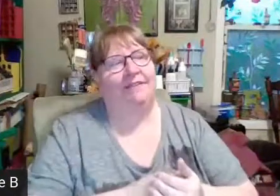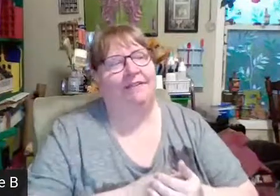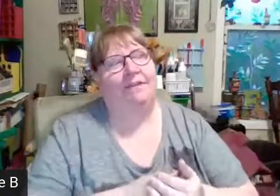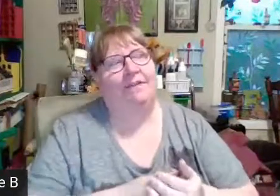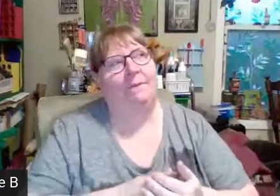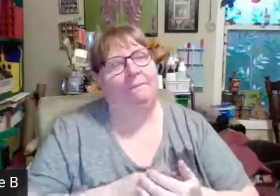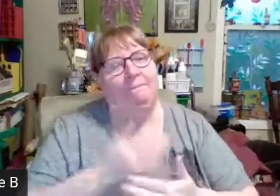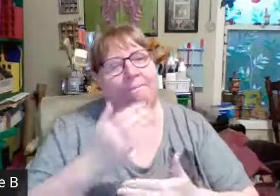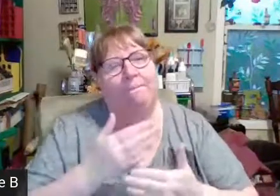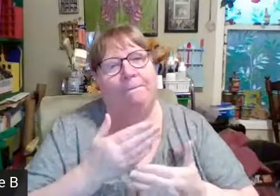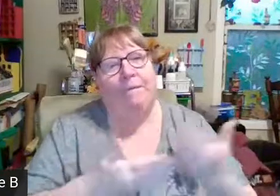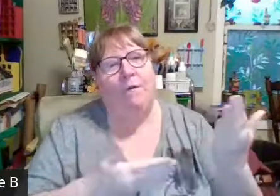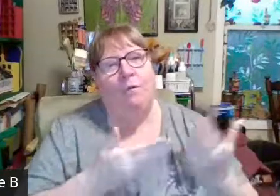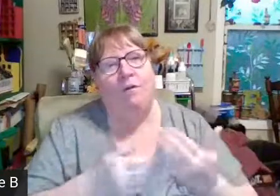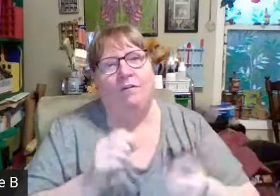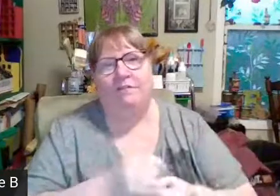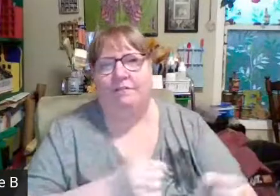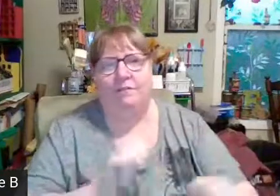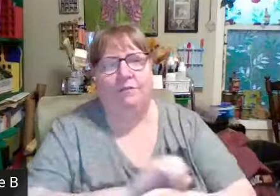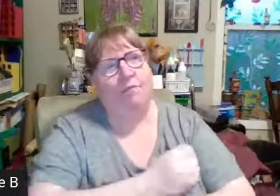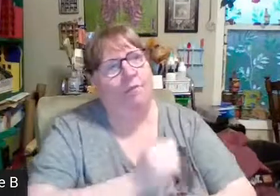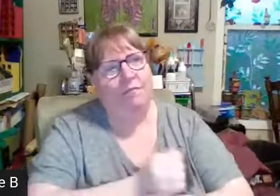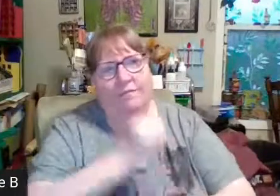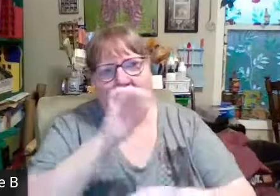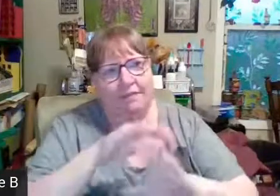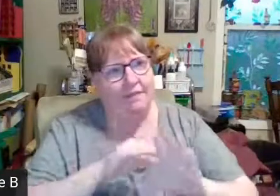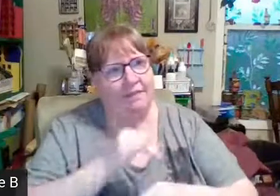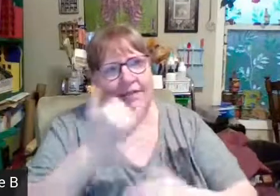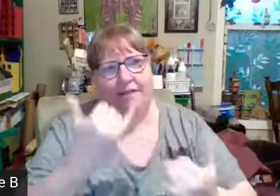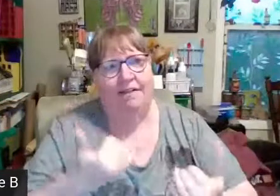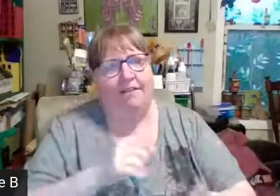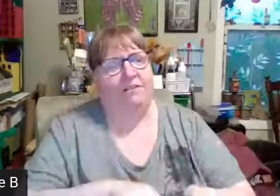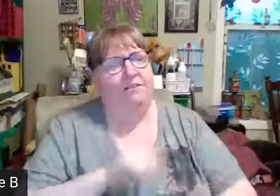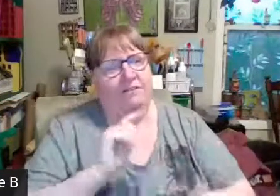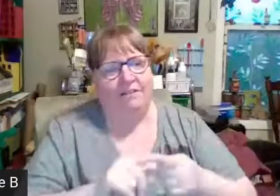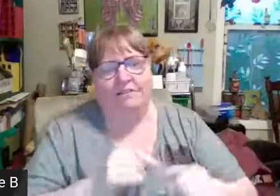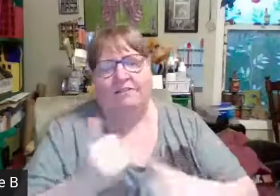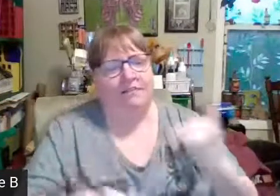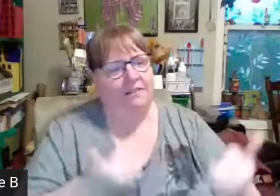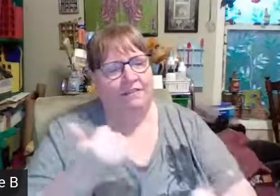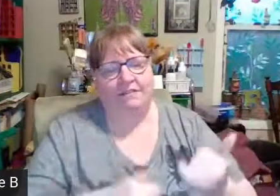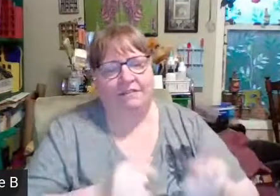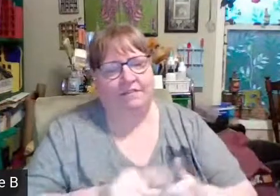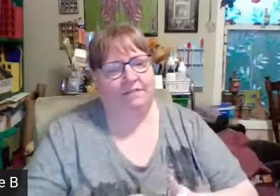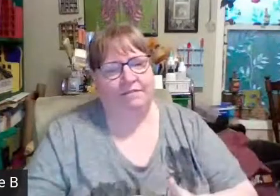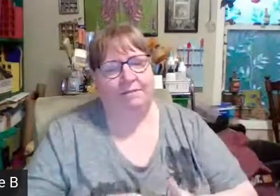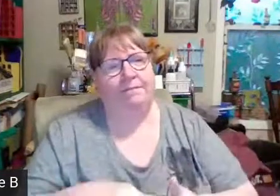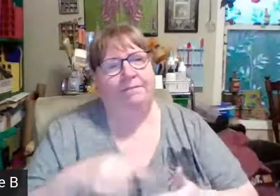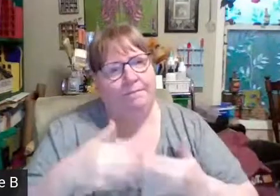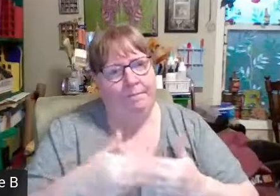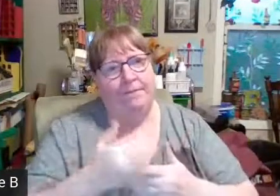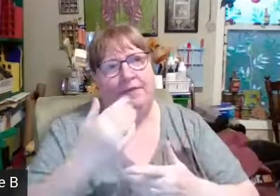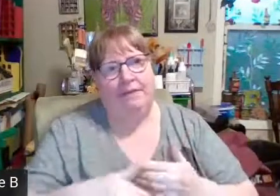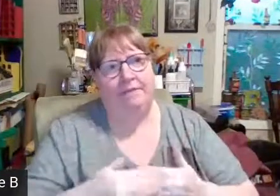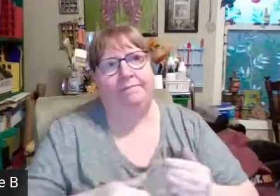what you're working on right now, because you can change that every month. And that helps